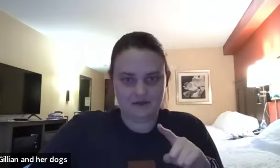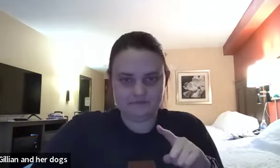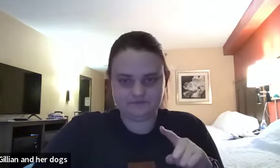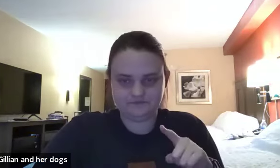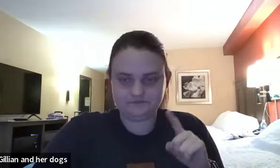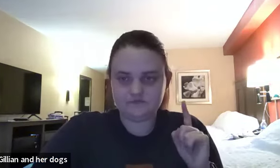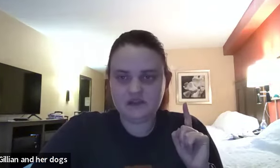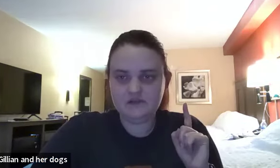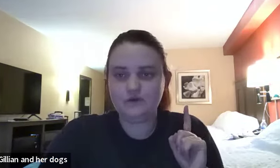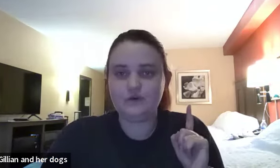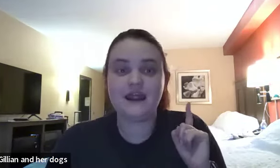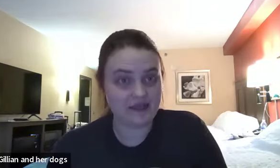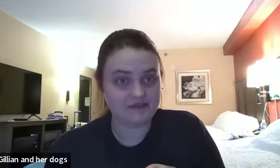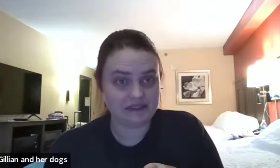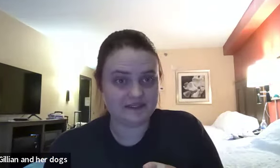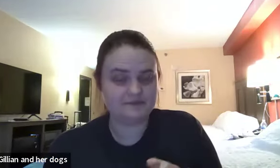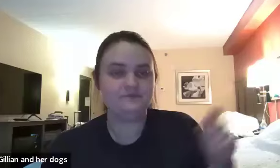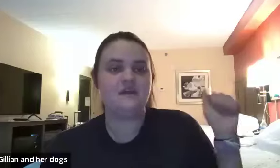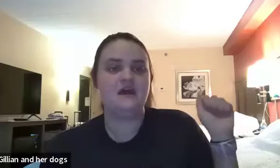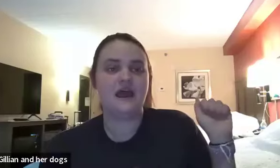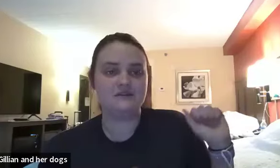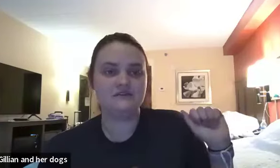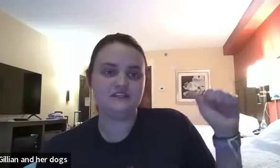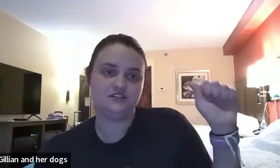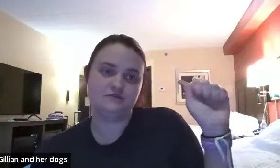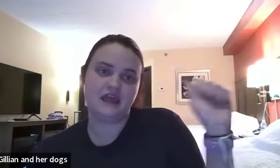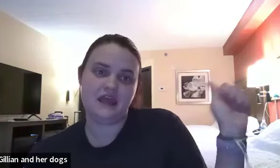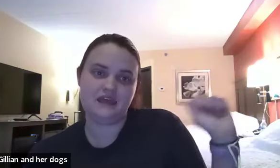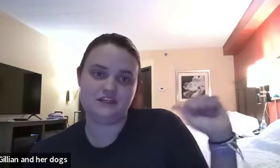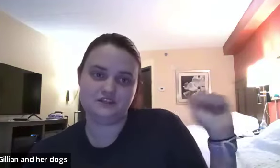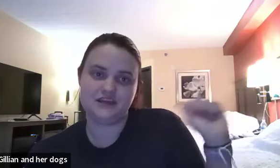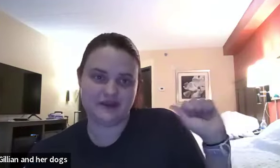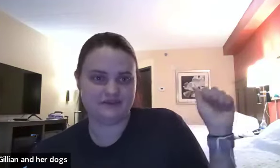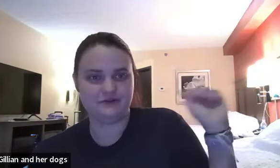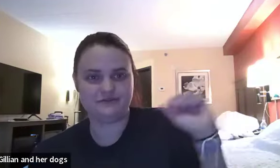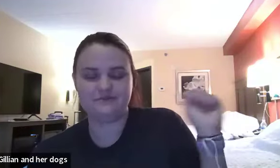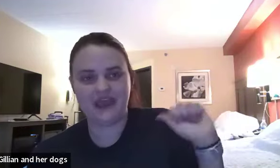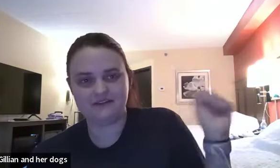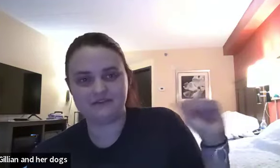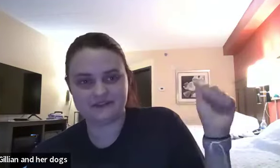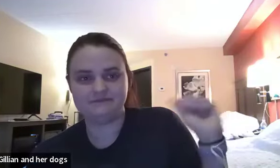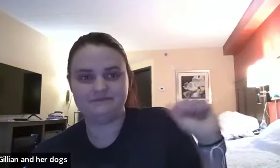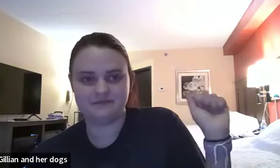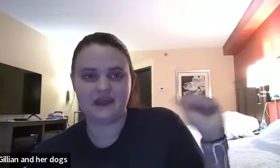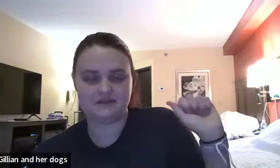Now, for athlete. Athlete is you do an A and you shake it back and forth. Athlete,